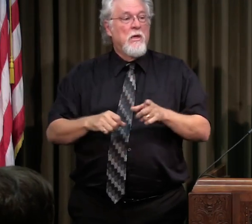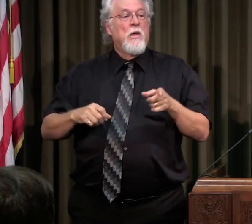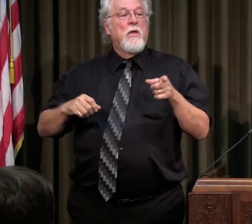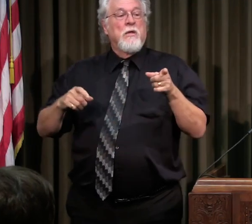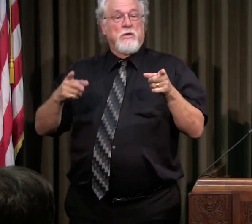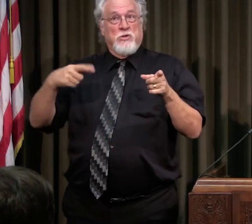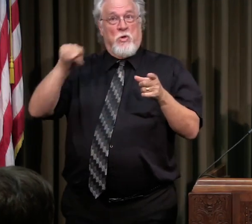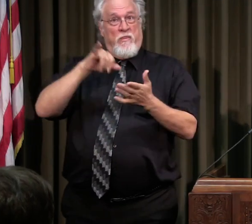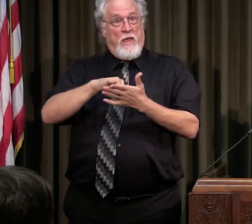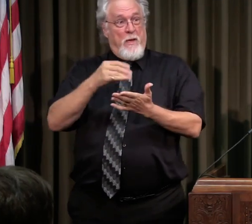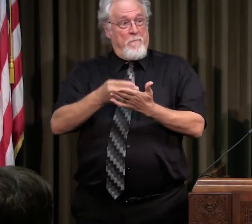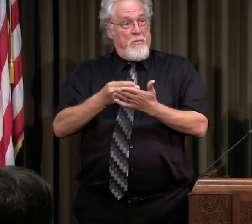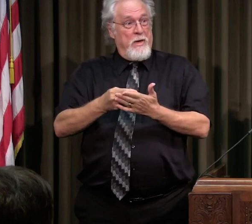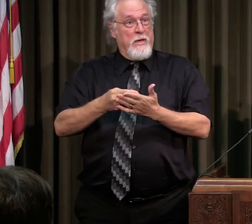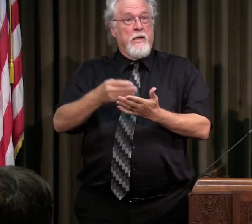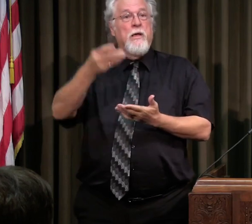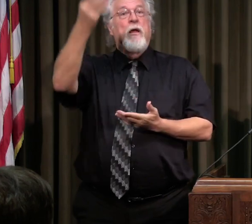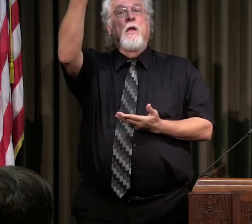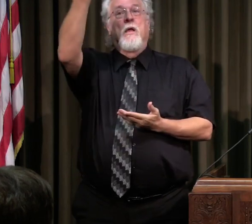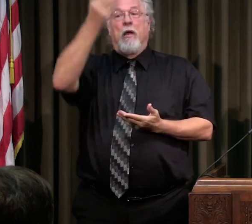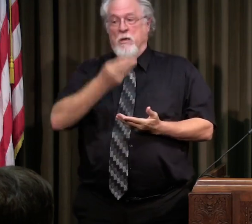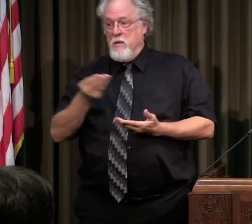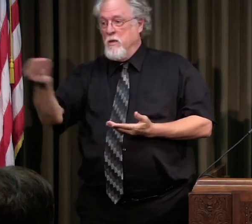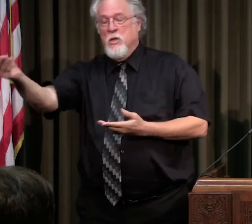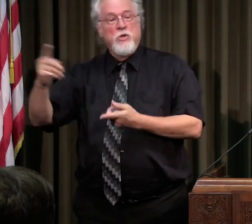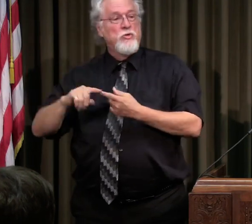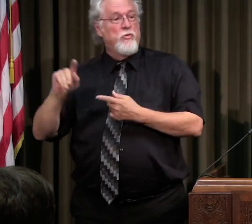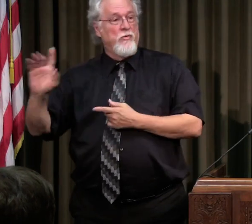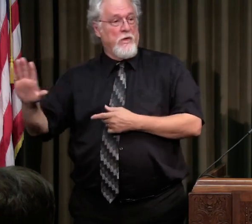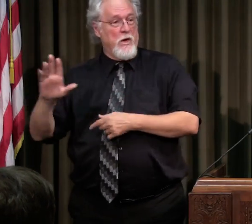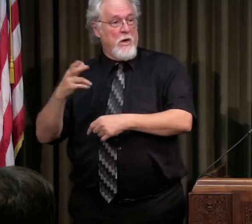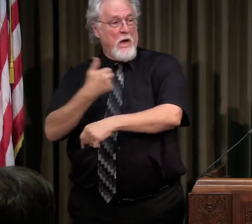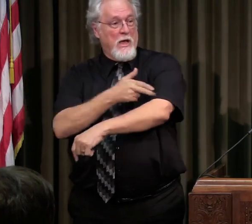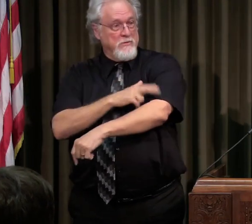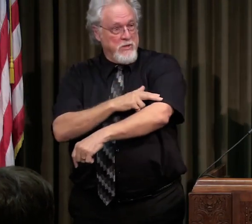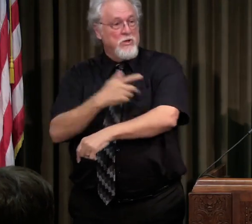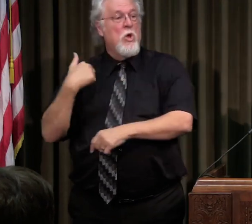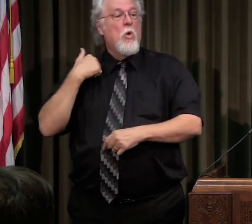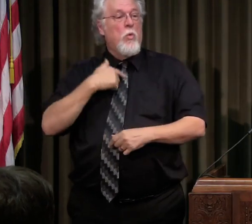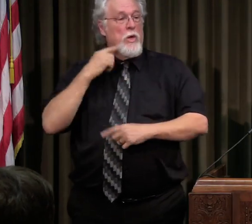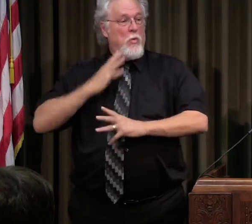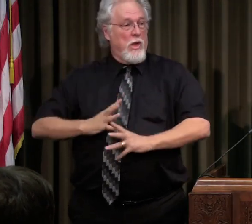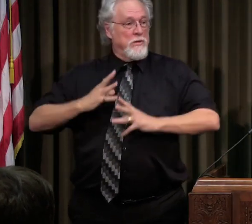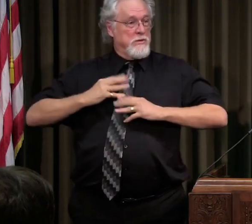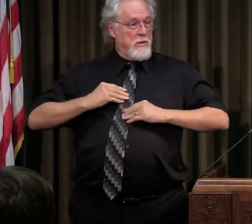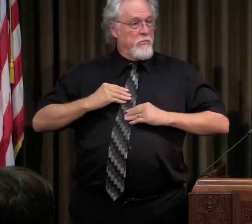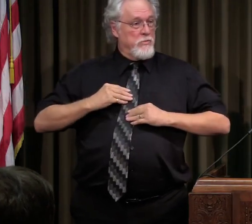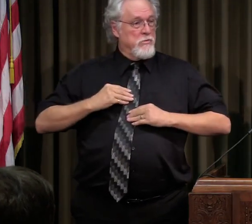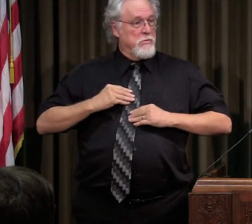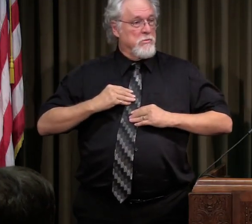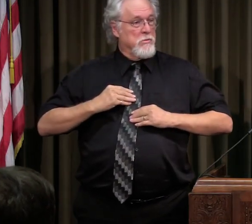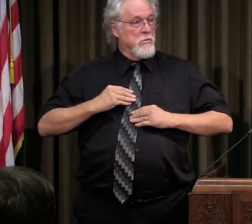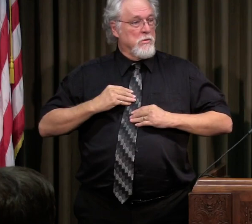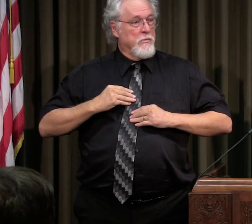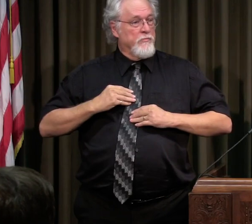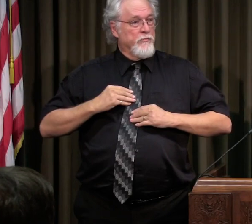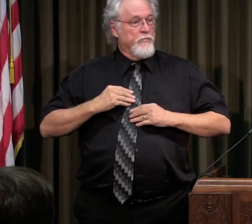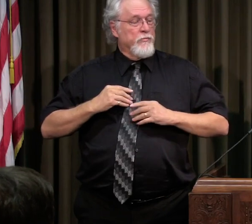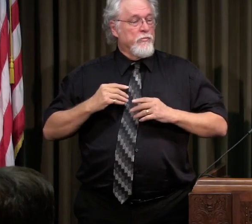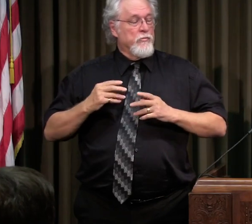and those reimbursement dollars flowed to their hospitals and other providers. We're simply going to accept